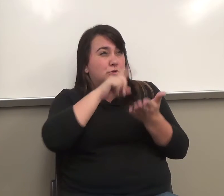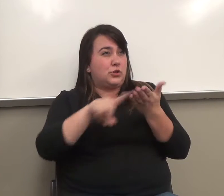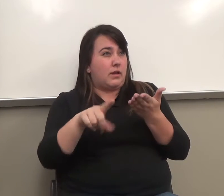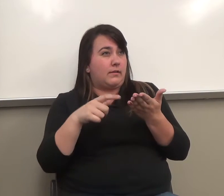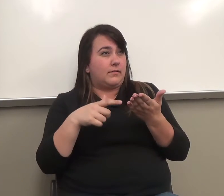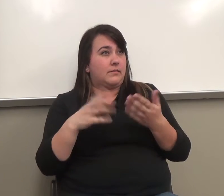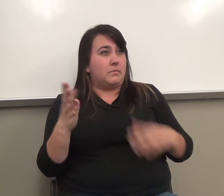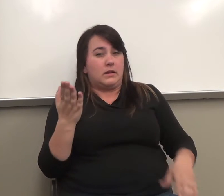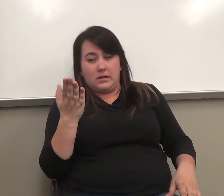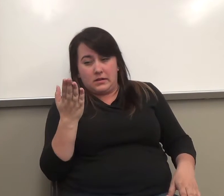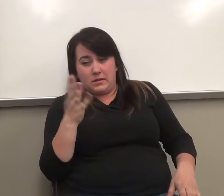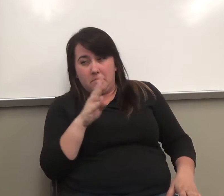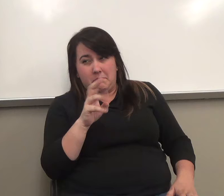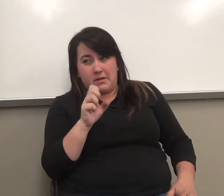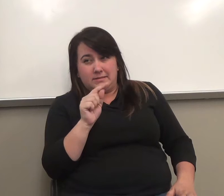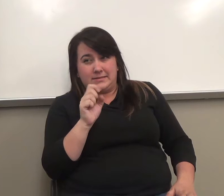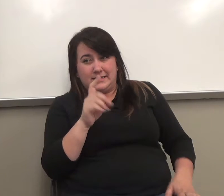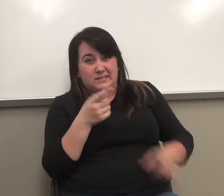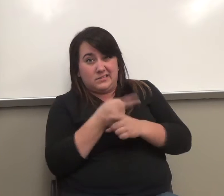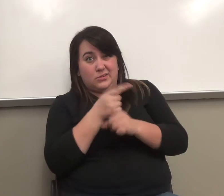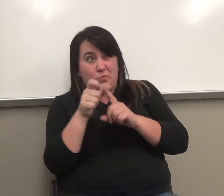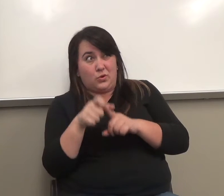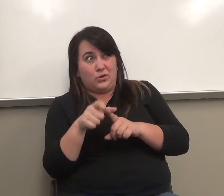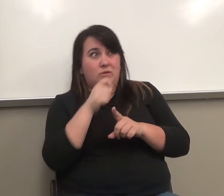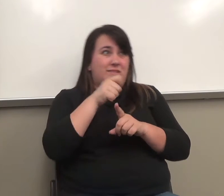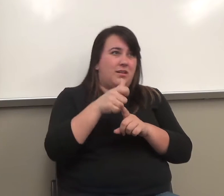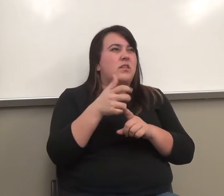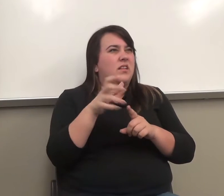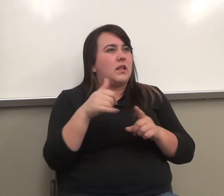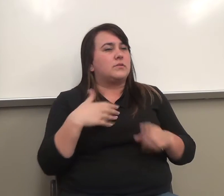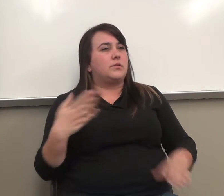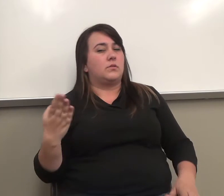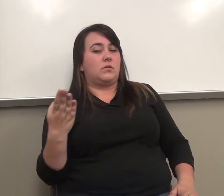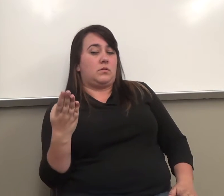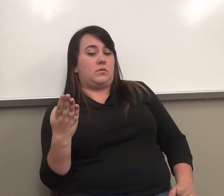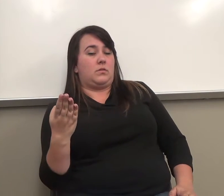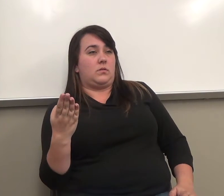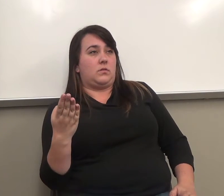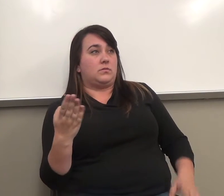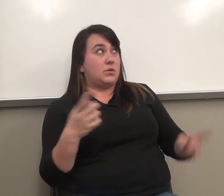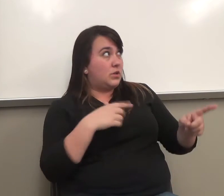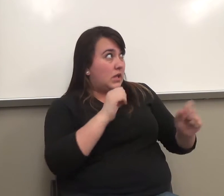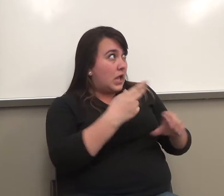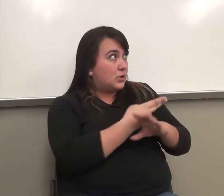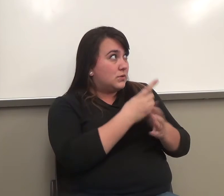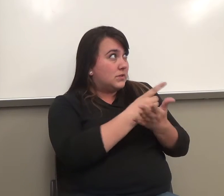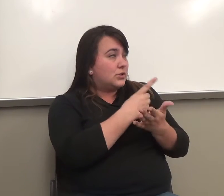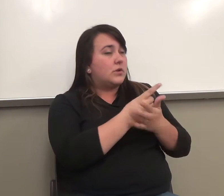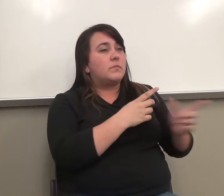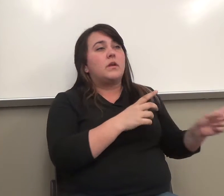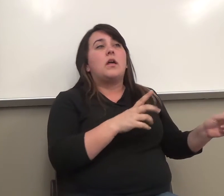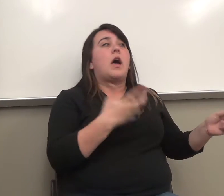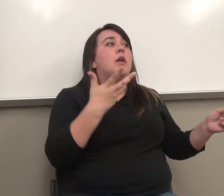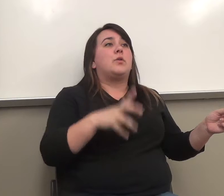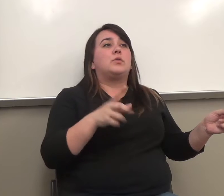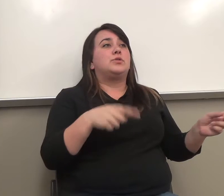busted is slang or not, okay? But I don't want you copying answers